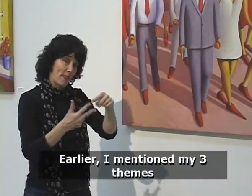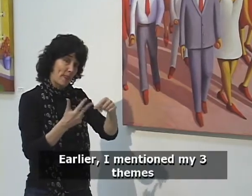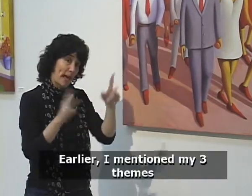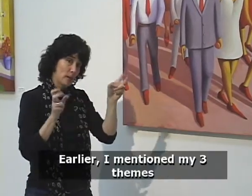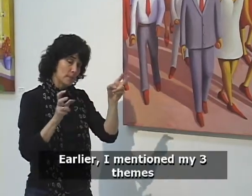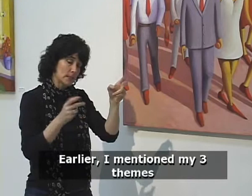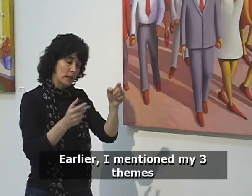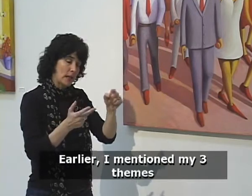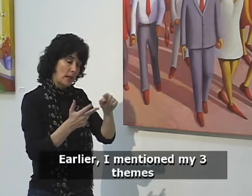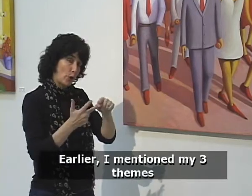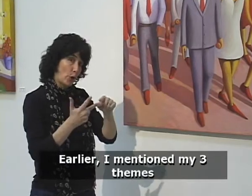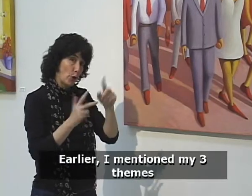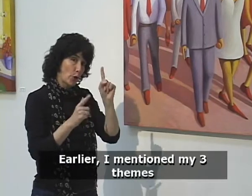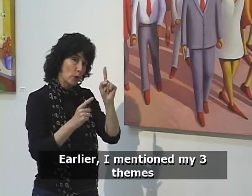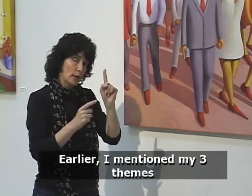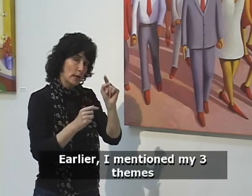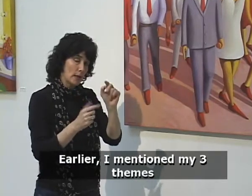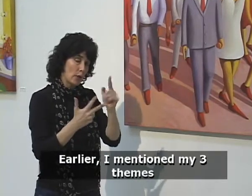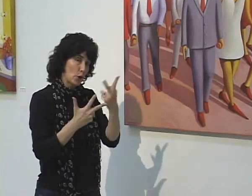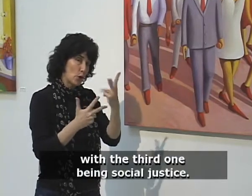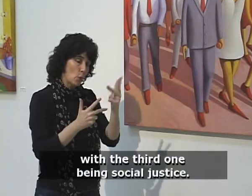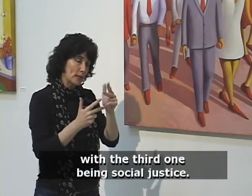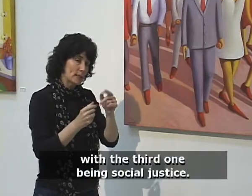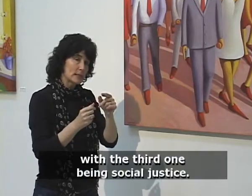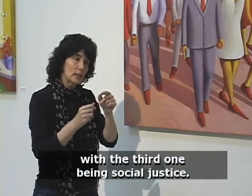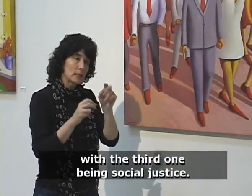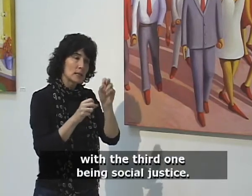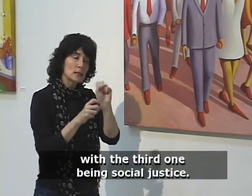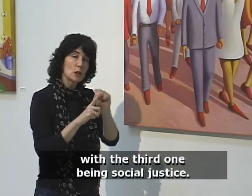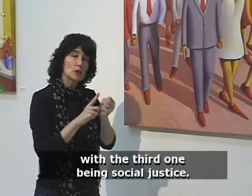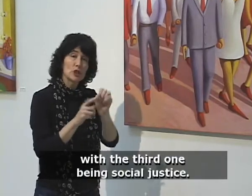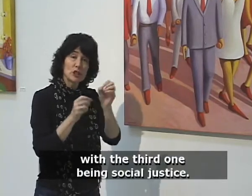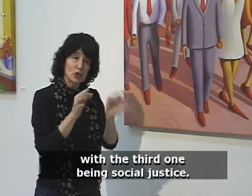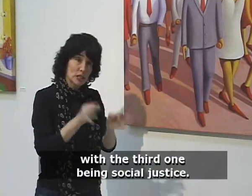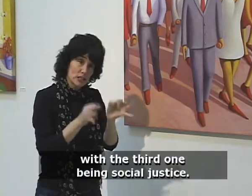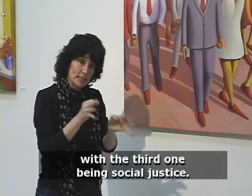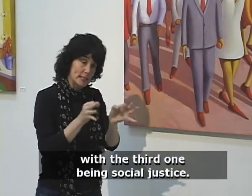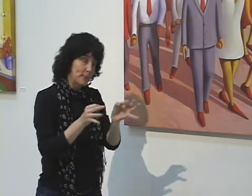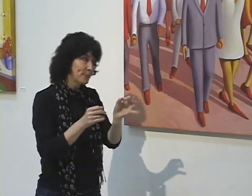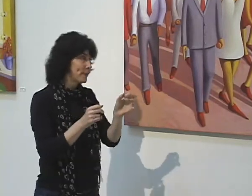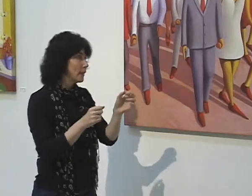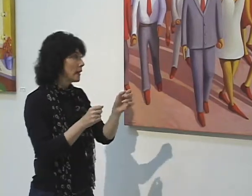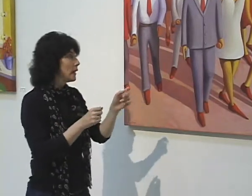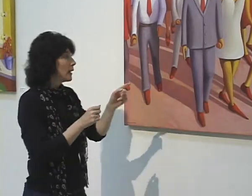Earlier I mentioned my 3 themes, with the third one being social justice.